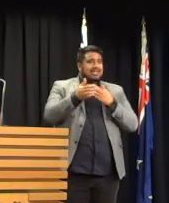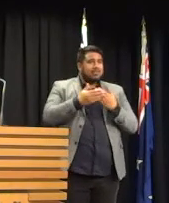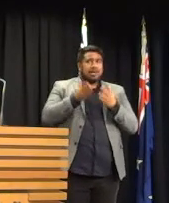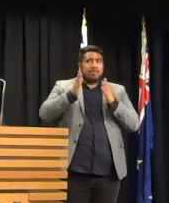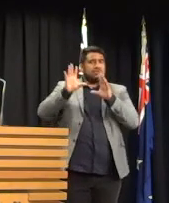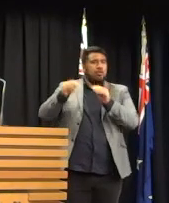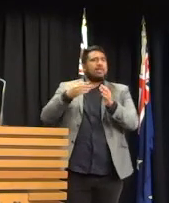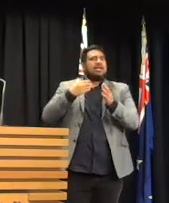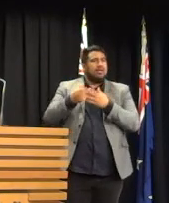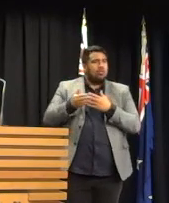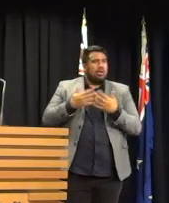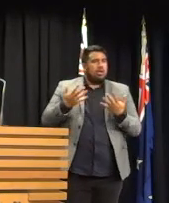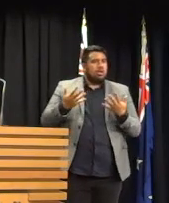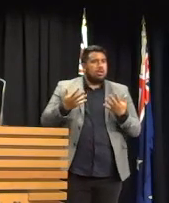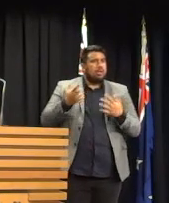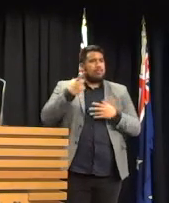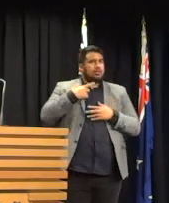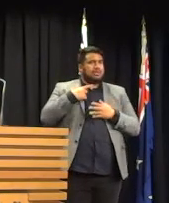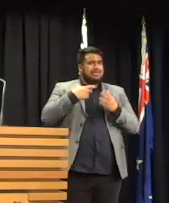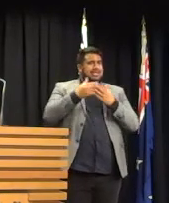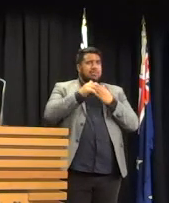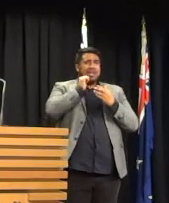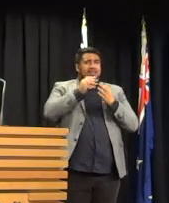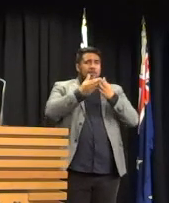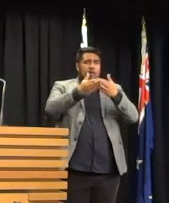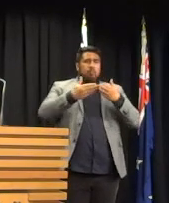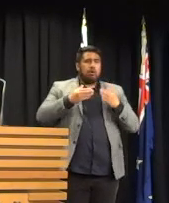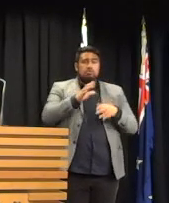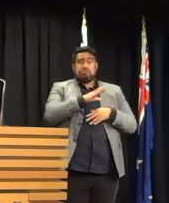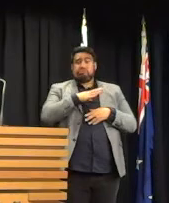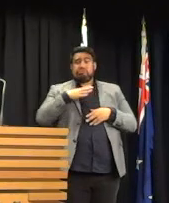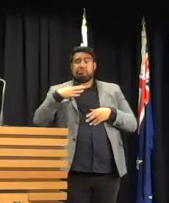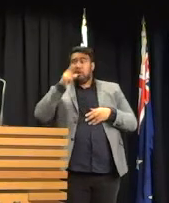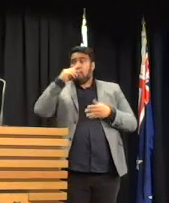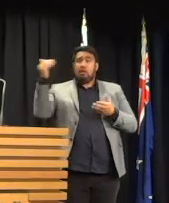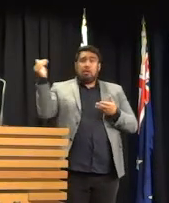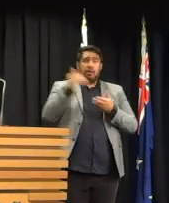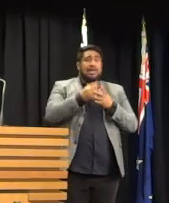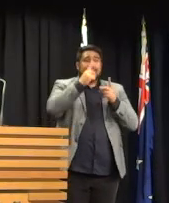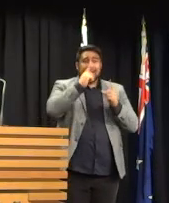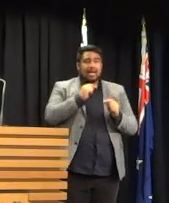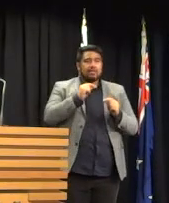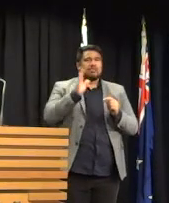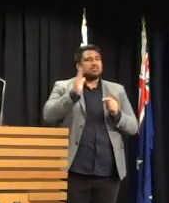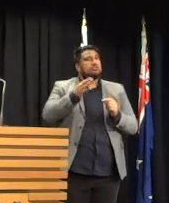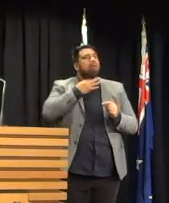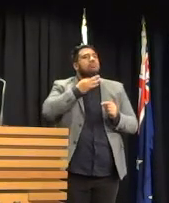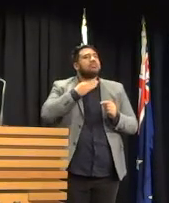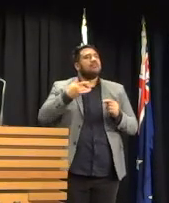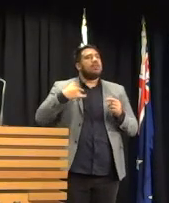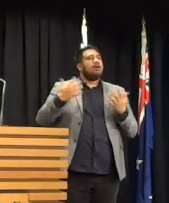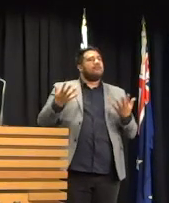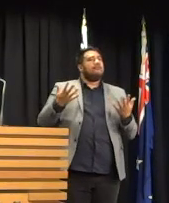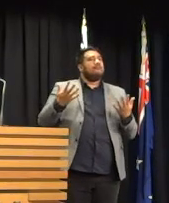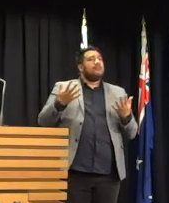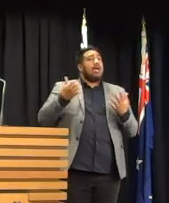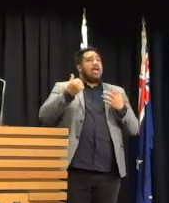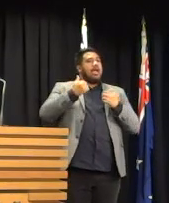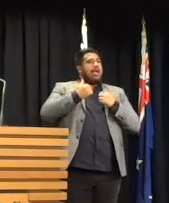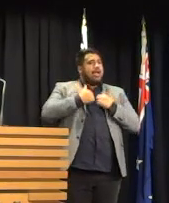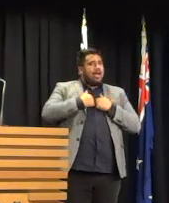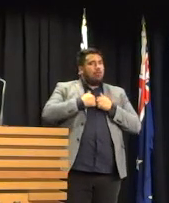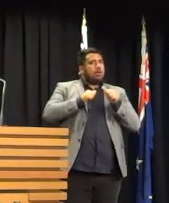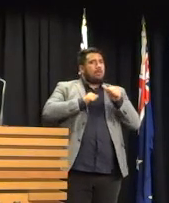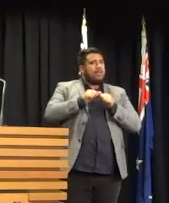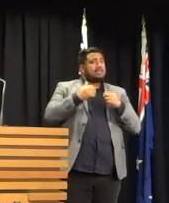stopped, because even the most capable boat still risks people's lives, and it's in our interest, and of course those